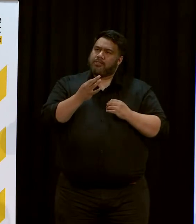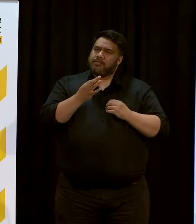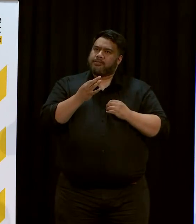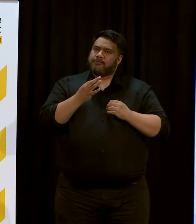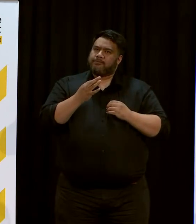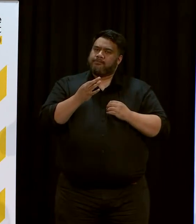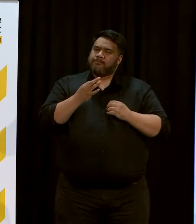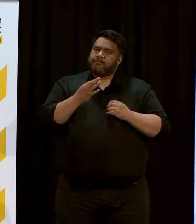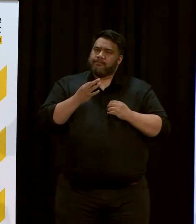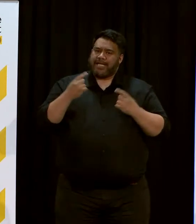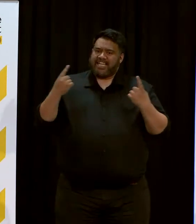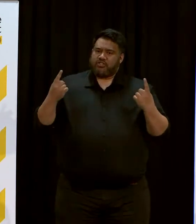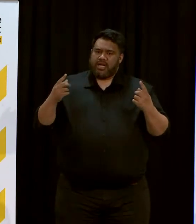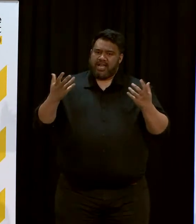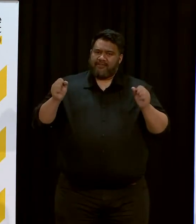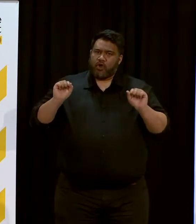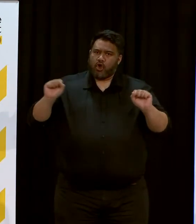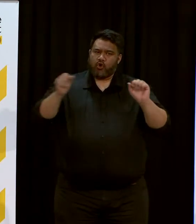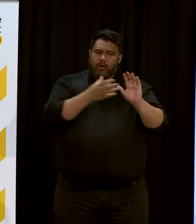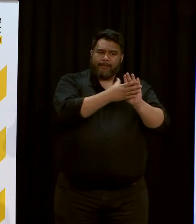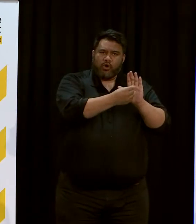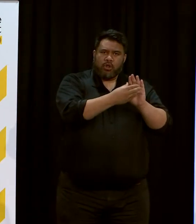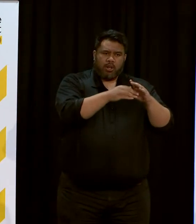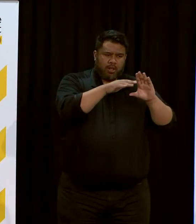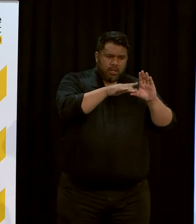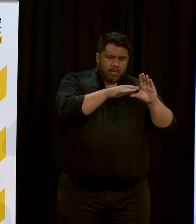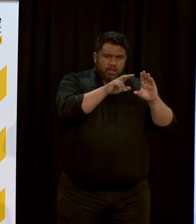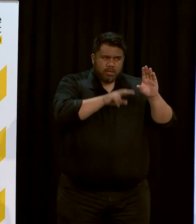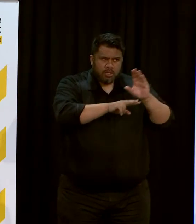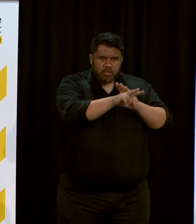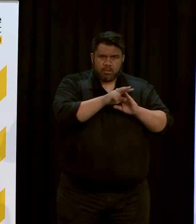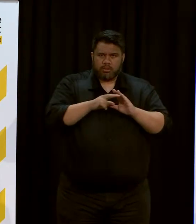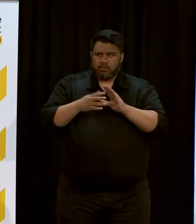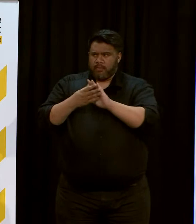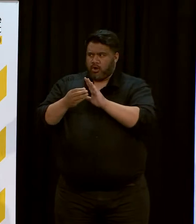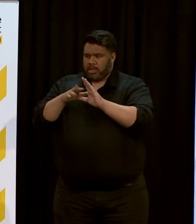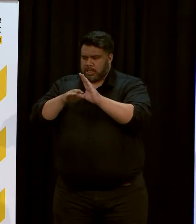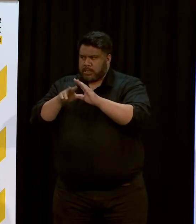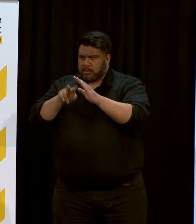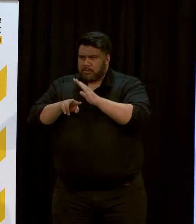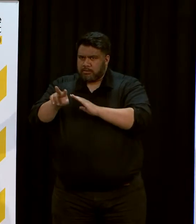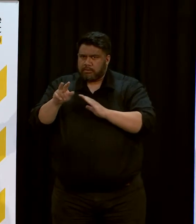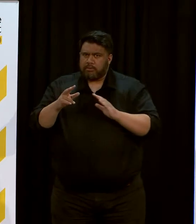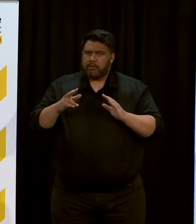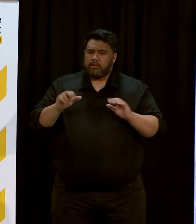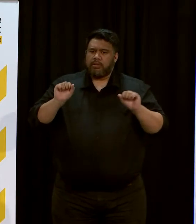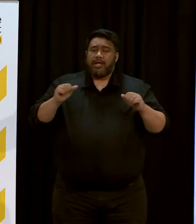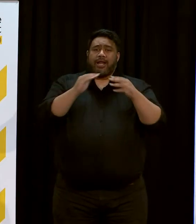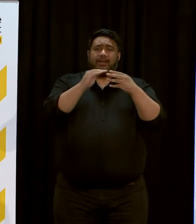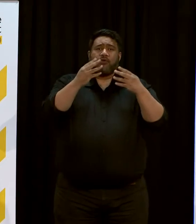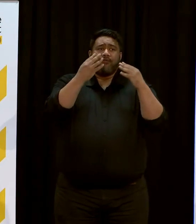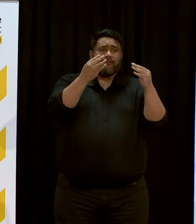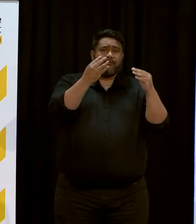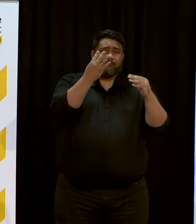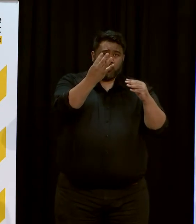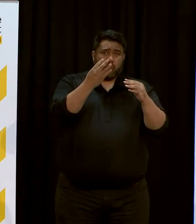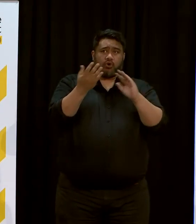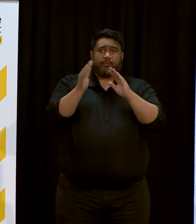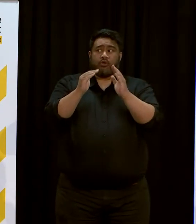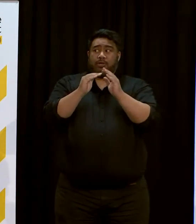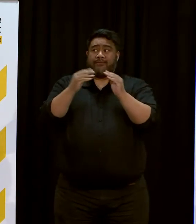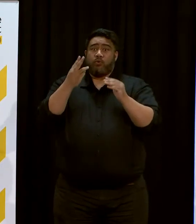was the modelling from each group on how many extra cases would come at level 4 versus level 3?